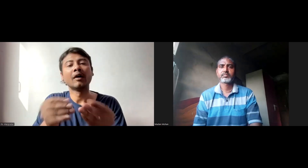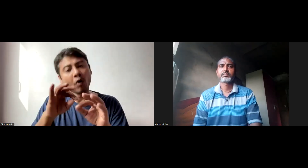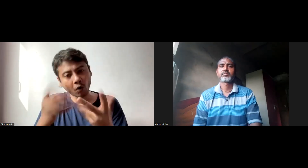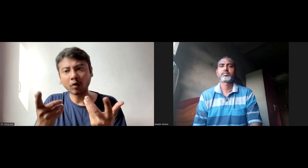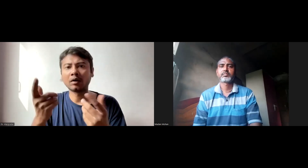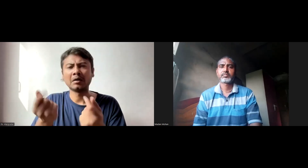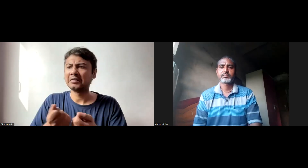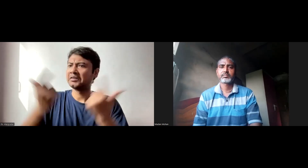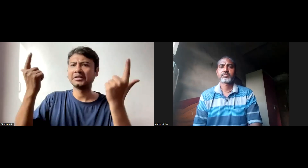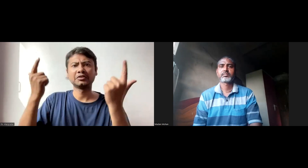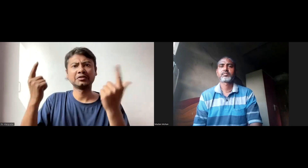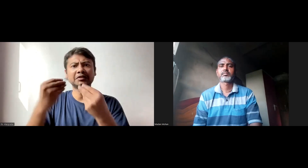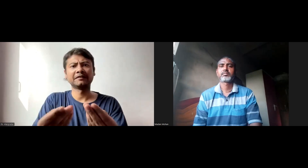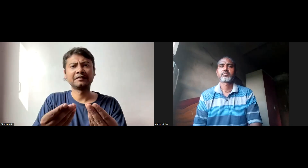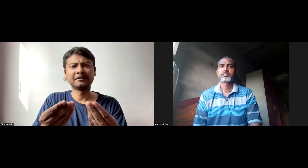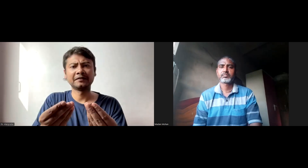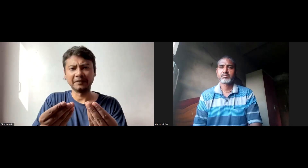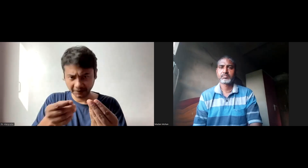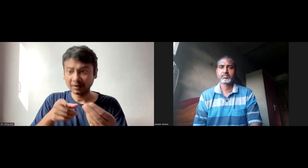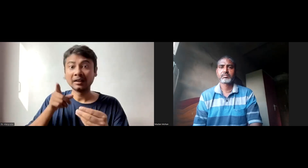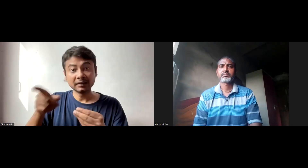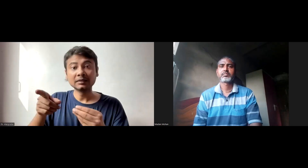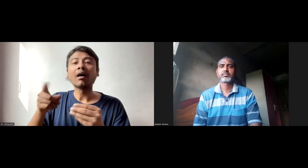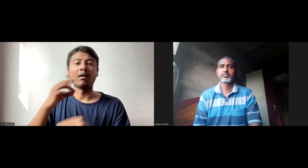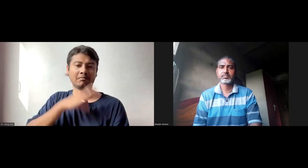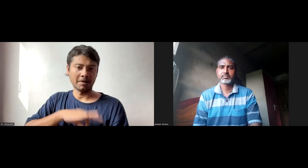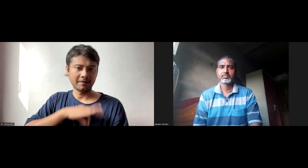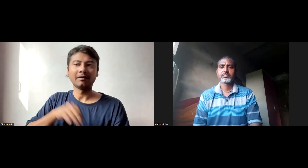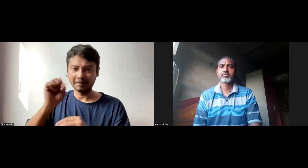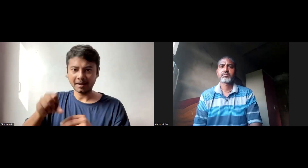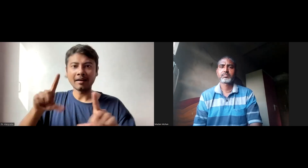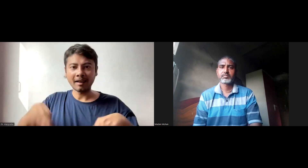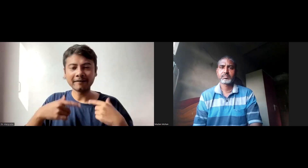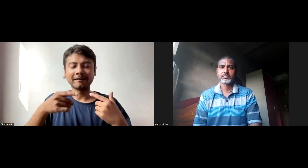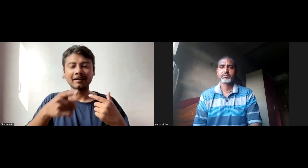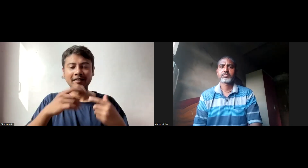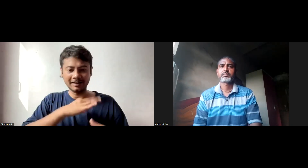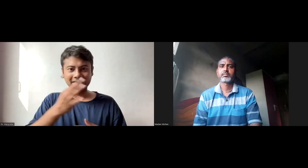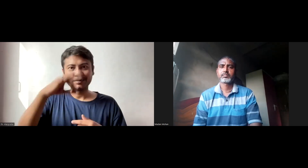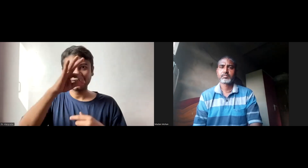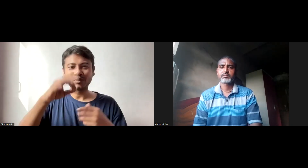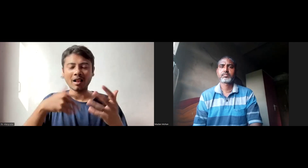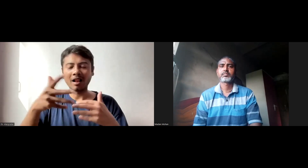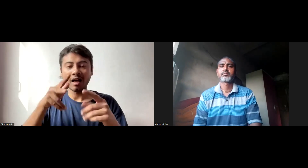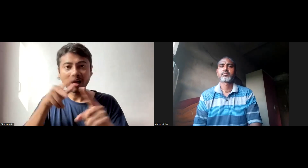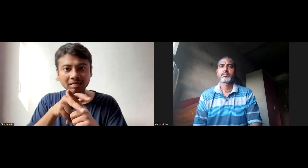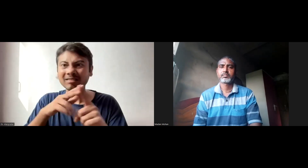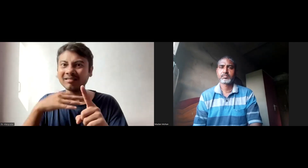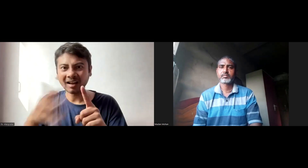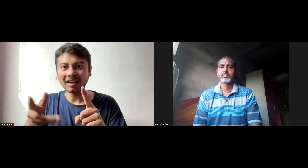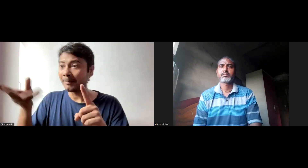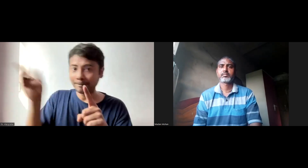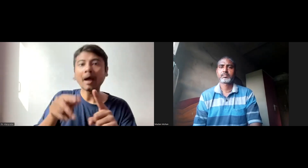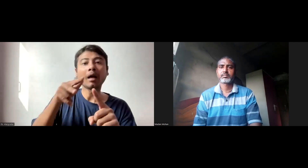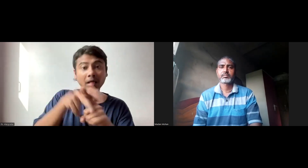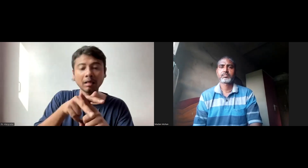us a second chance. So by chance, if you're not able to complete you're not able to